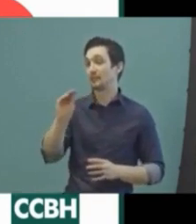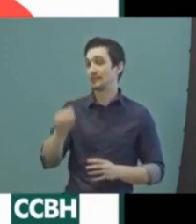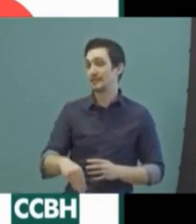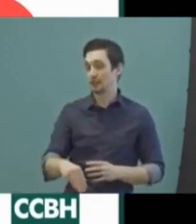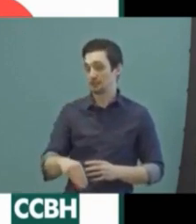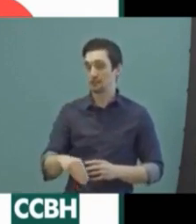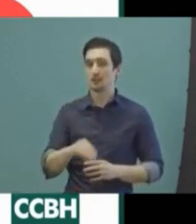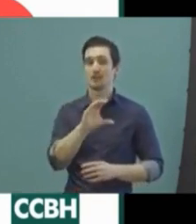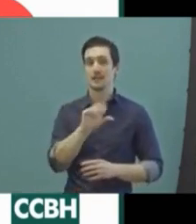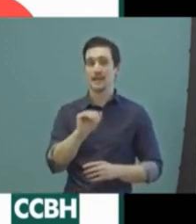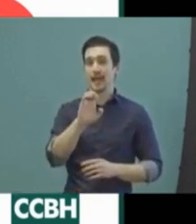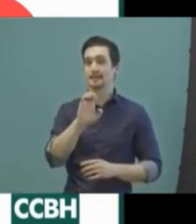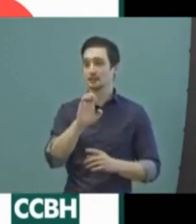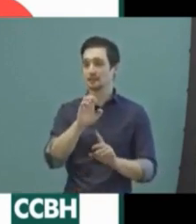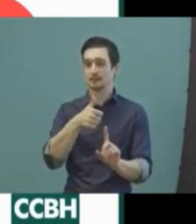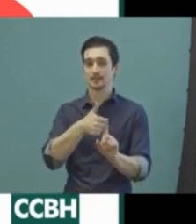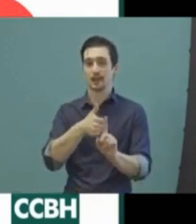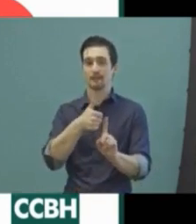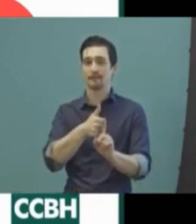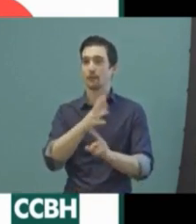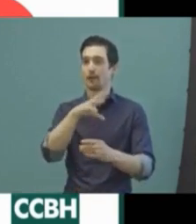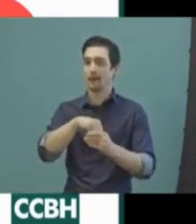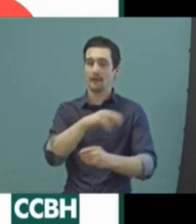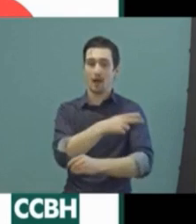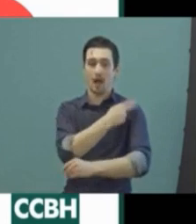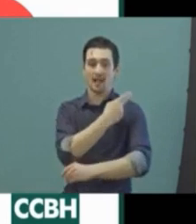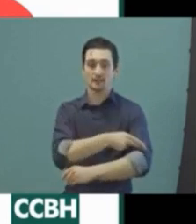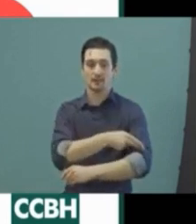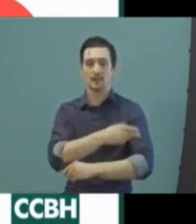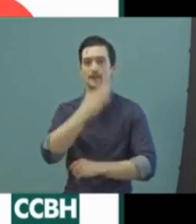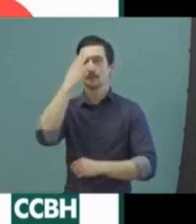75% of the cases that were hospitalized were